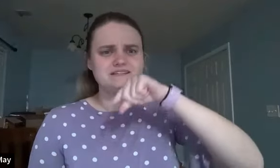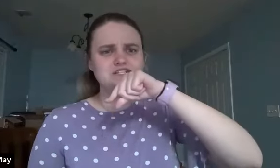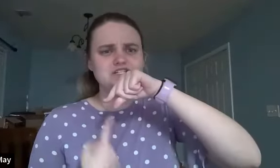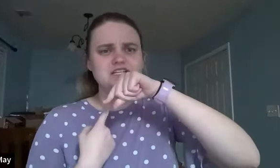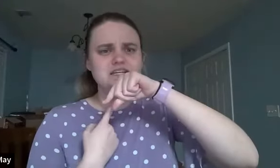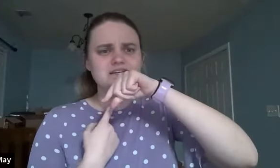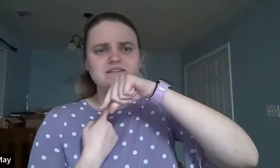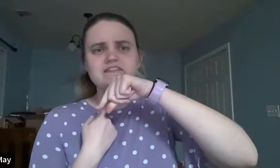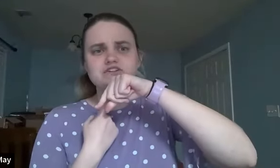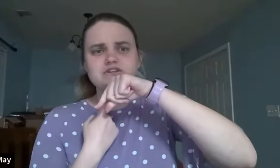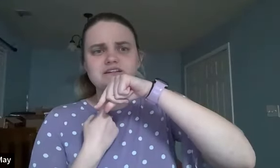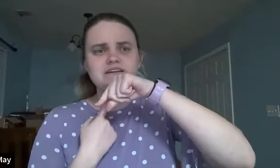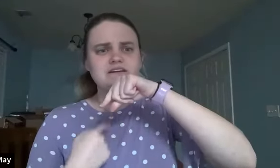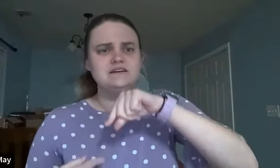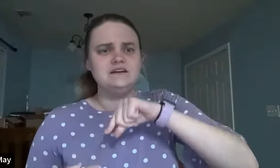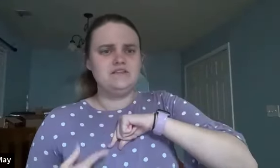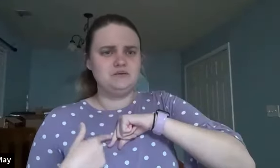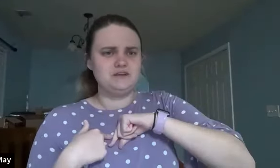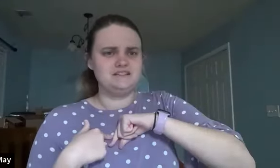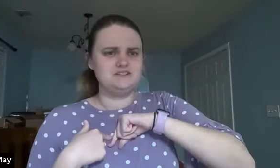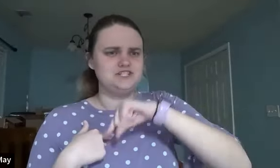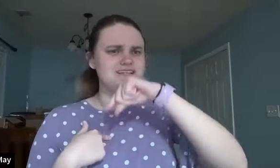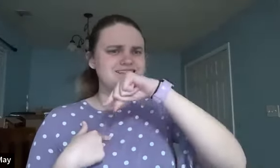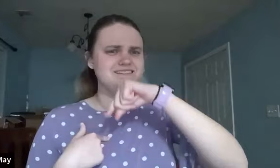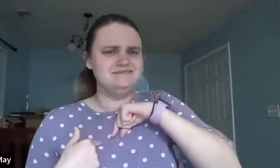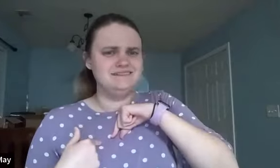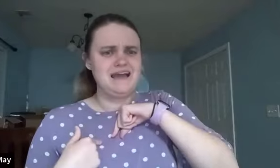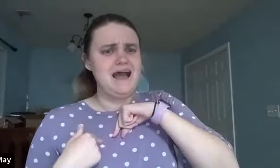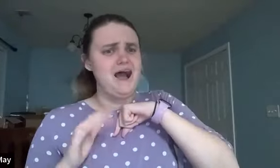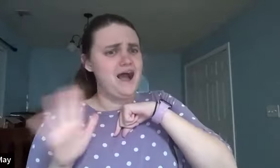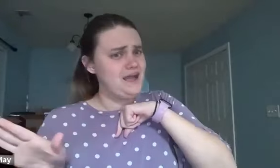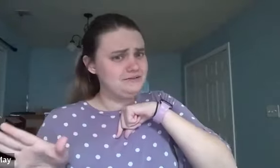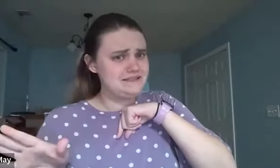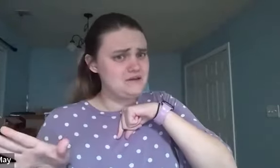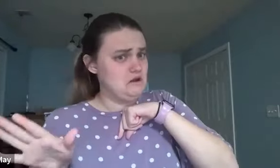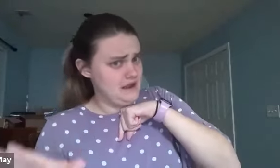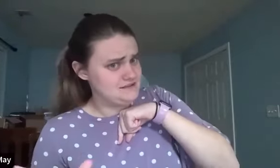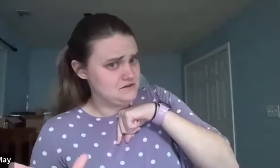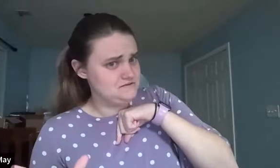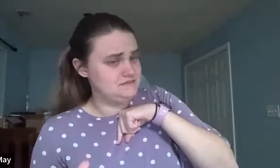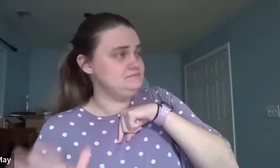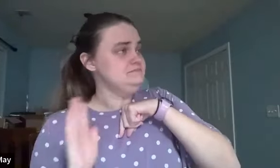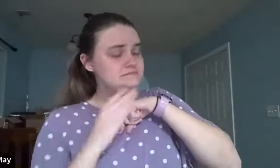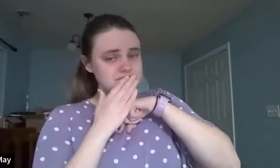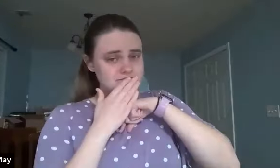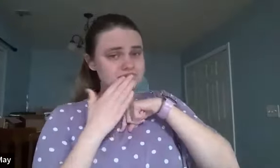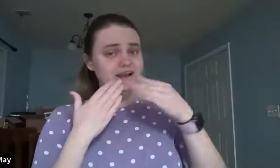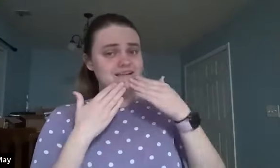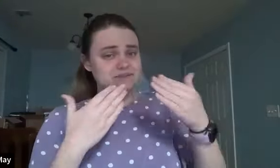the G, like the turkey, and then you bring it to your chest. I don't see that one as often. I typically